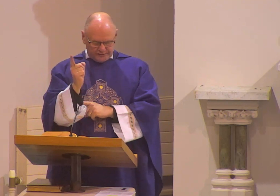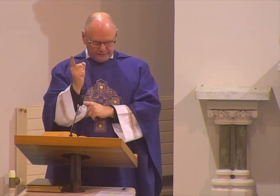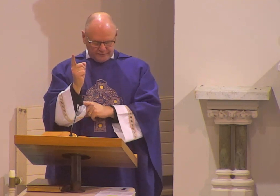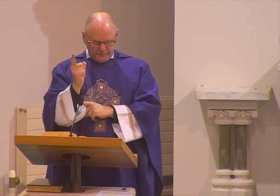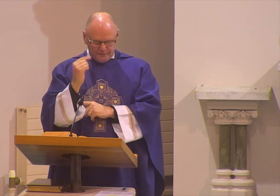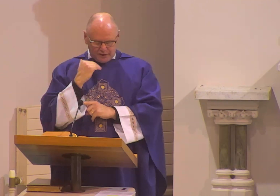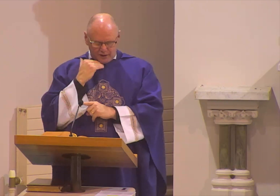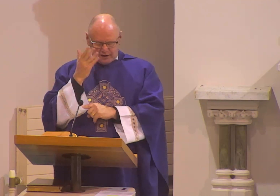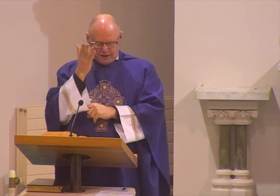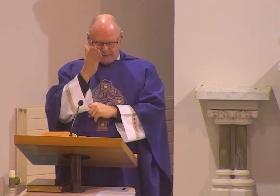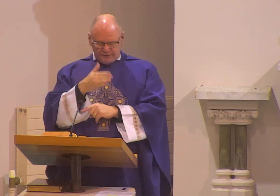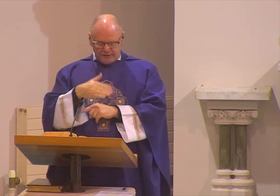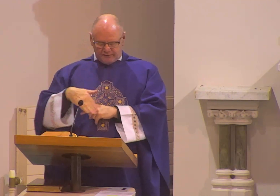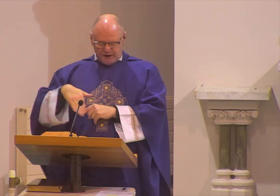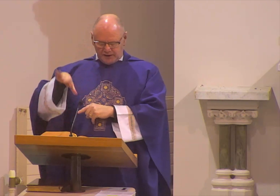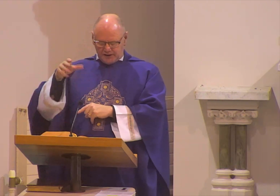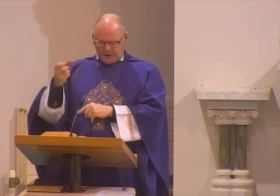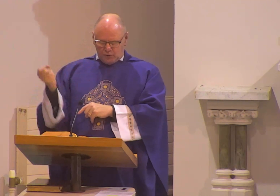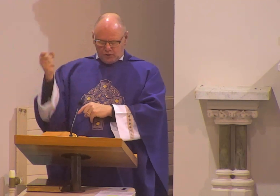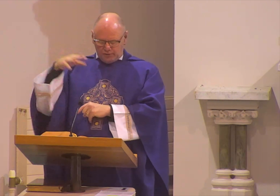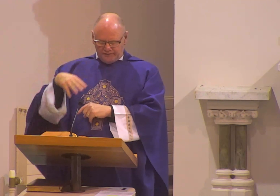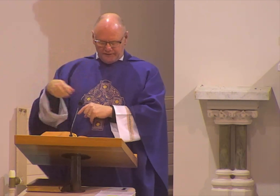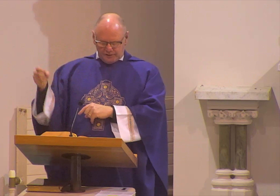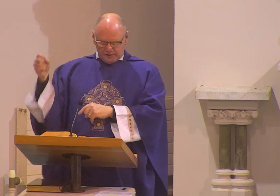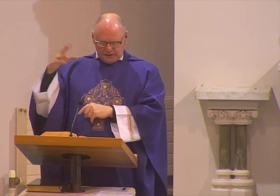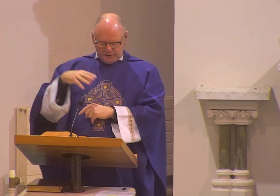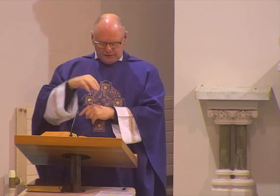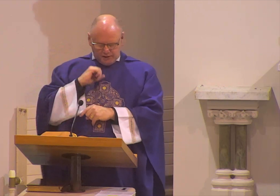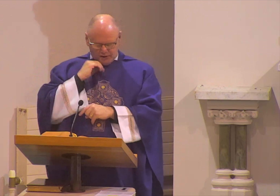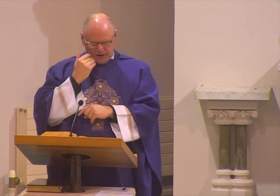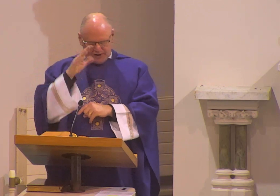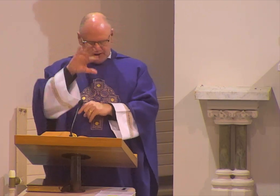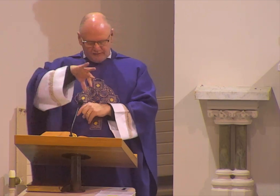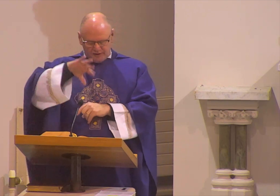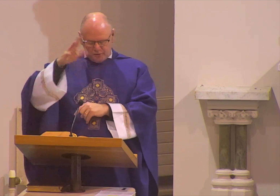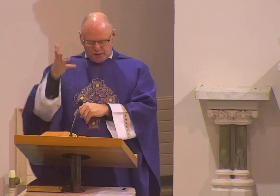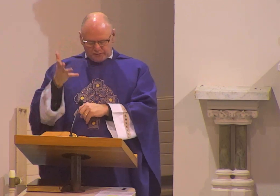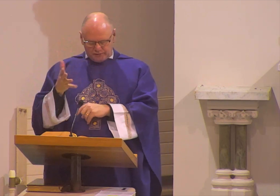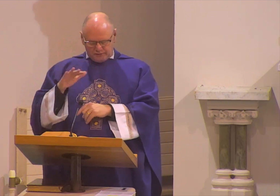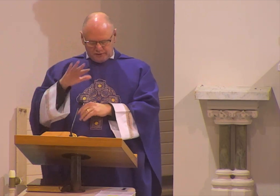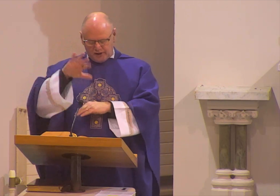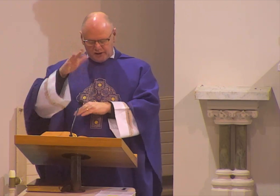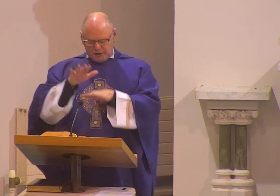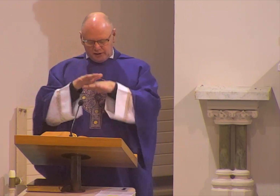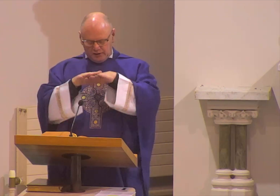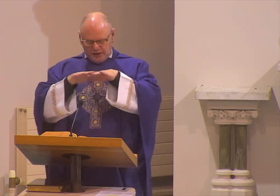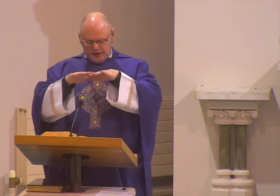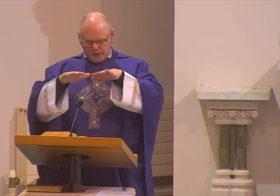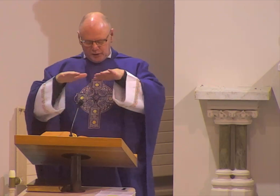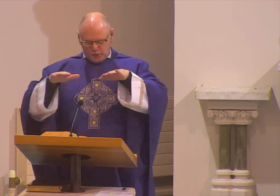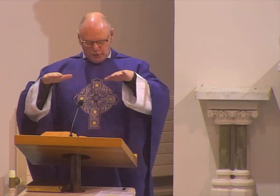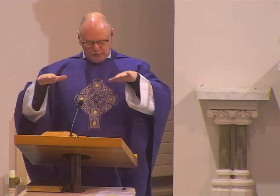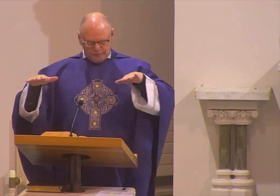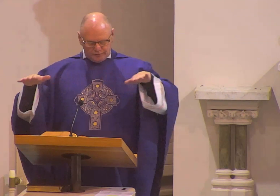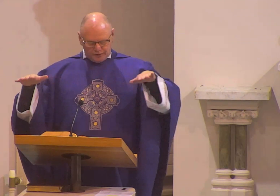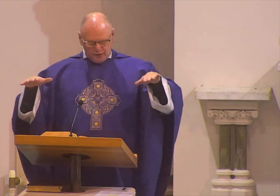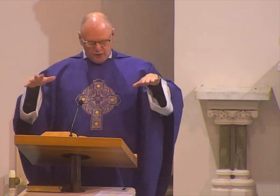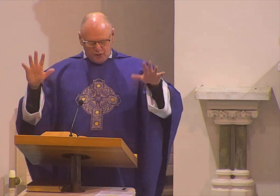straight." Every valley will be filled in, and every mountain hill laid low.